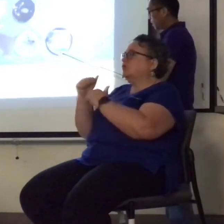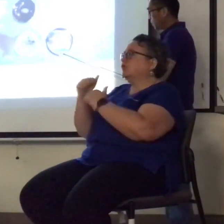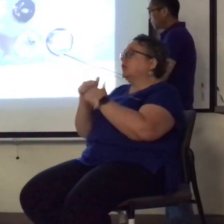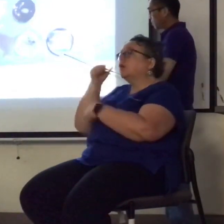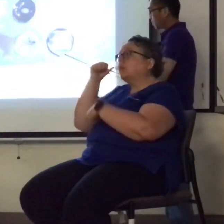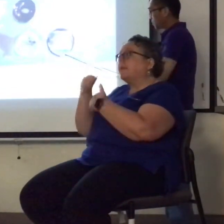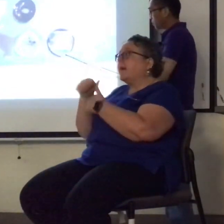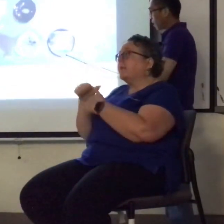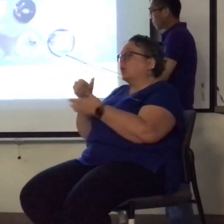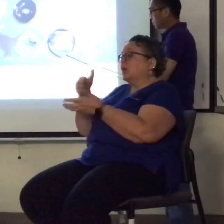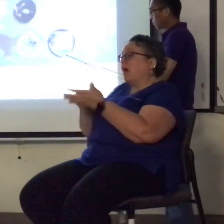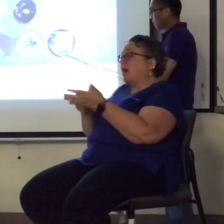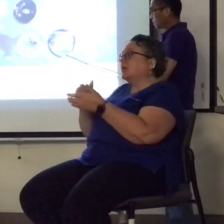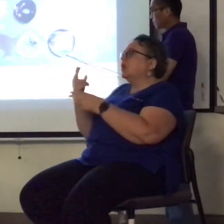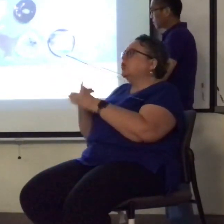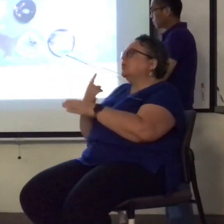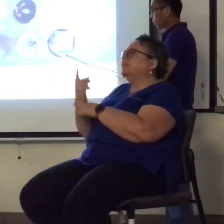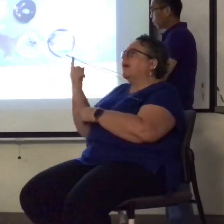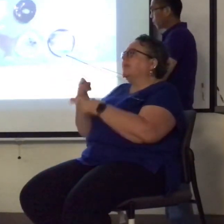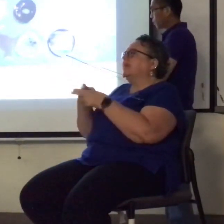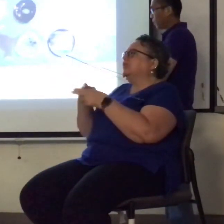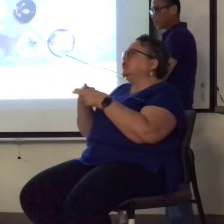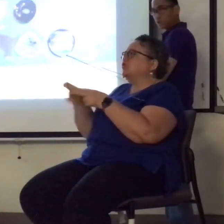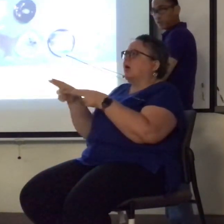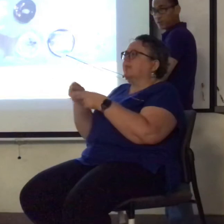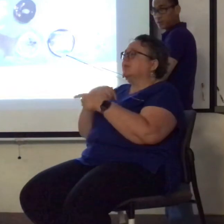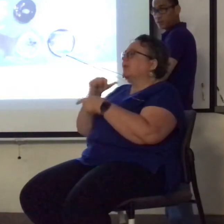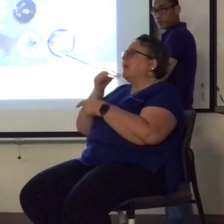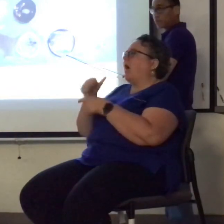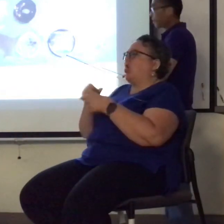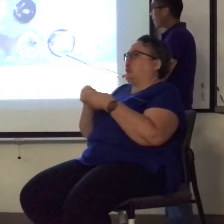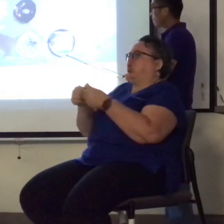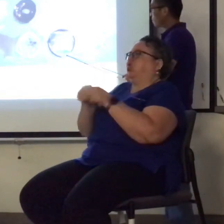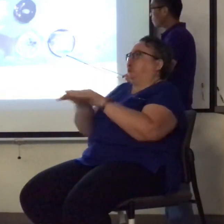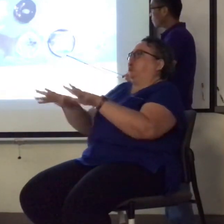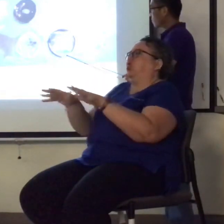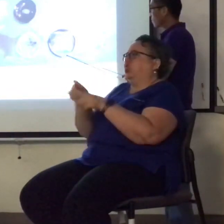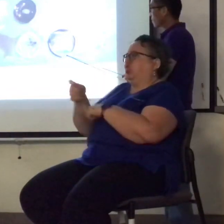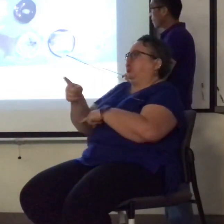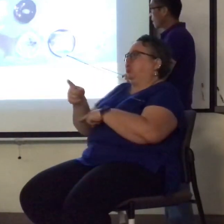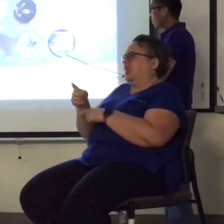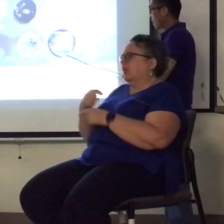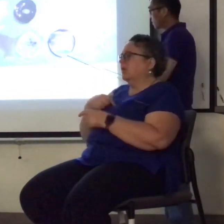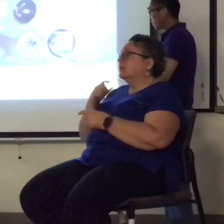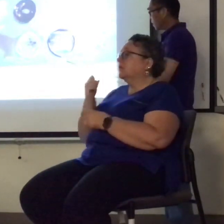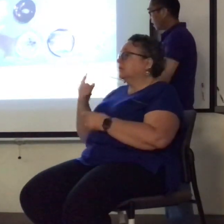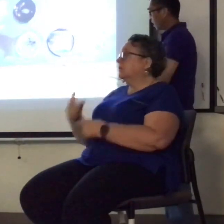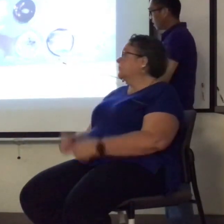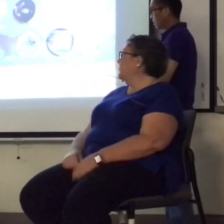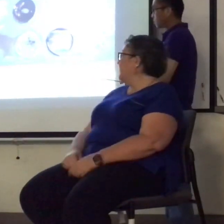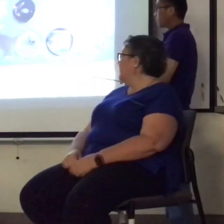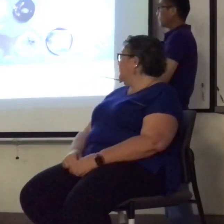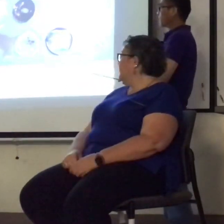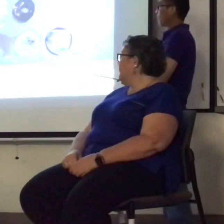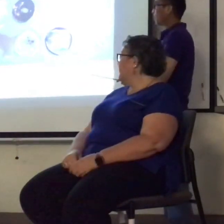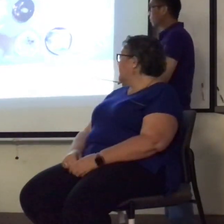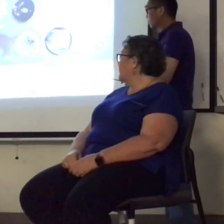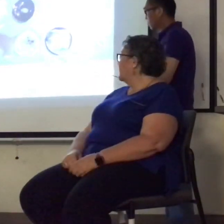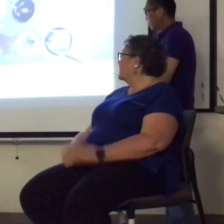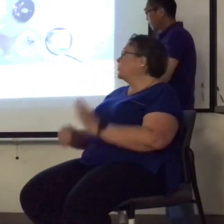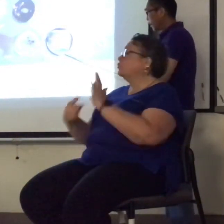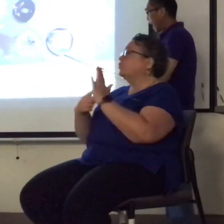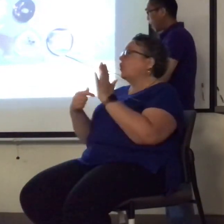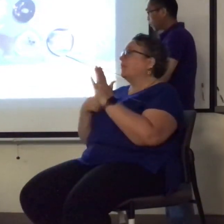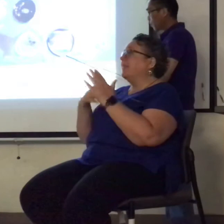cut, use something sharp so it doesn't squirt when you puncture it. Okay. Anyways, to show me the